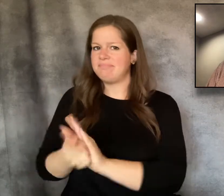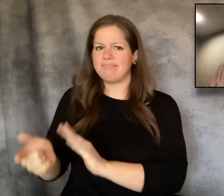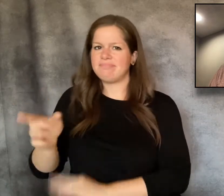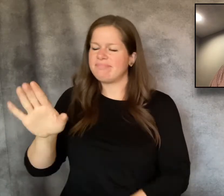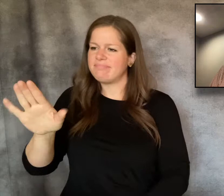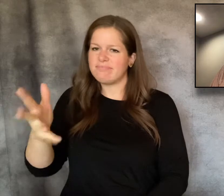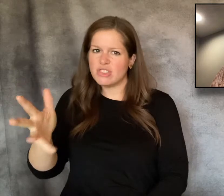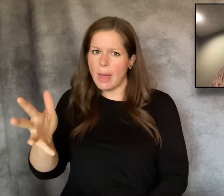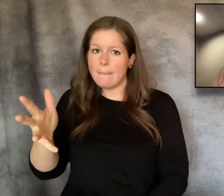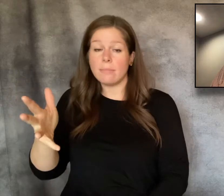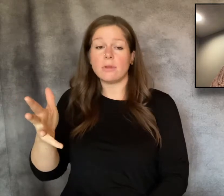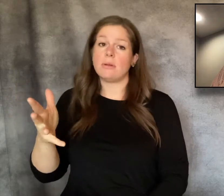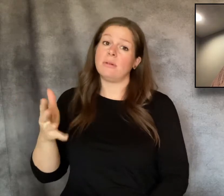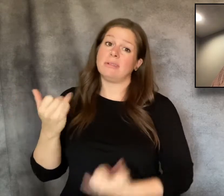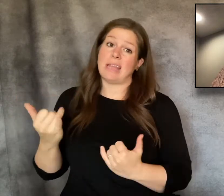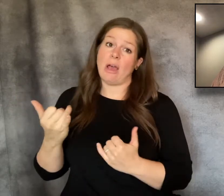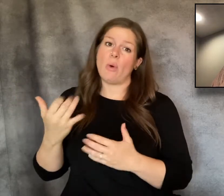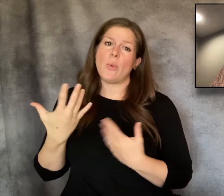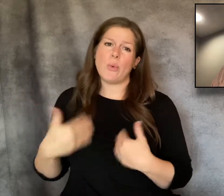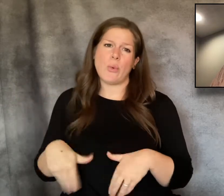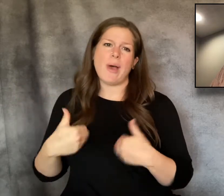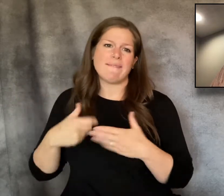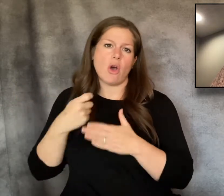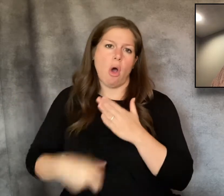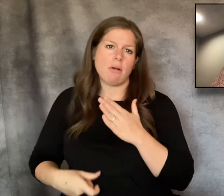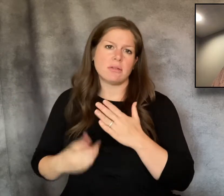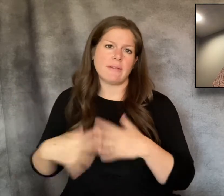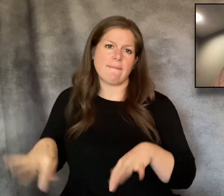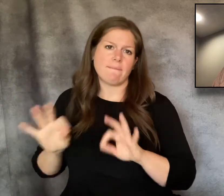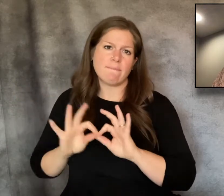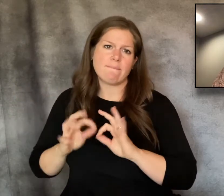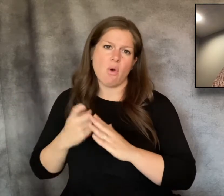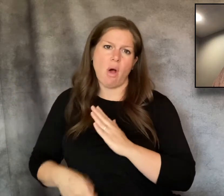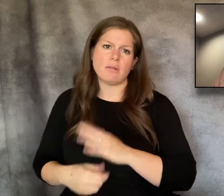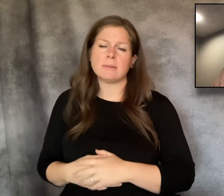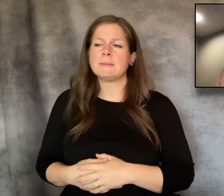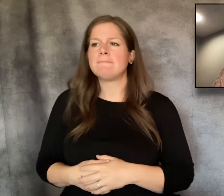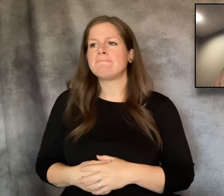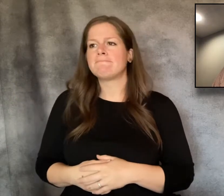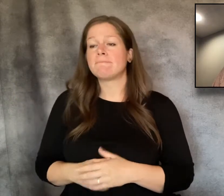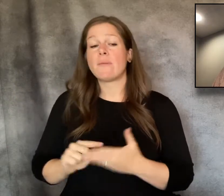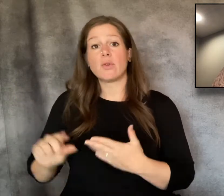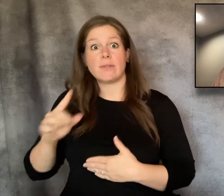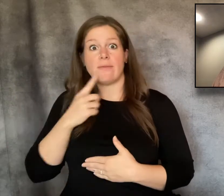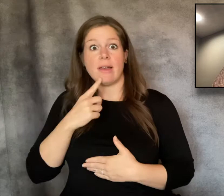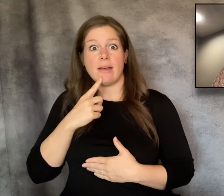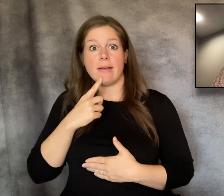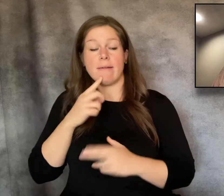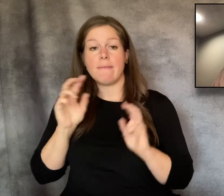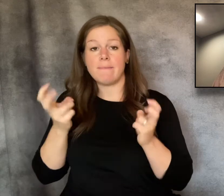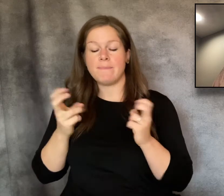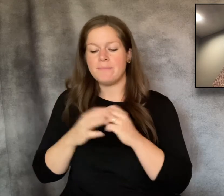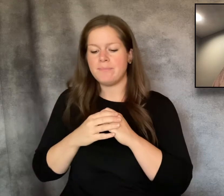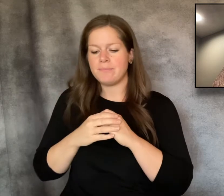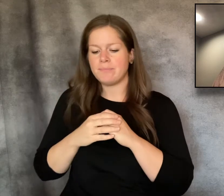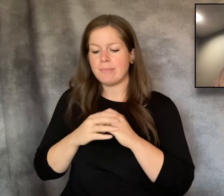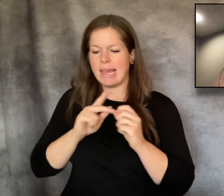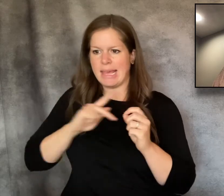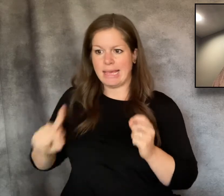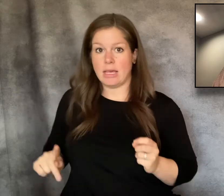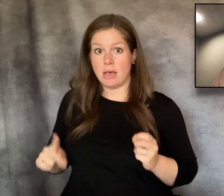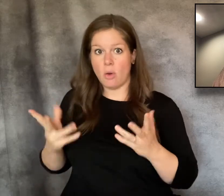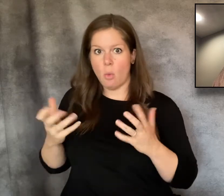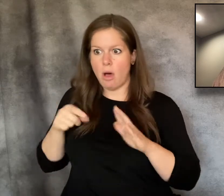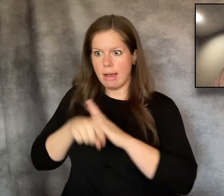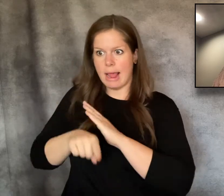brave and being courageous. So, verse 5, it says, and though he wanted to put him to death, he feared the people because they held him to be